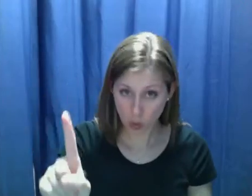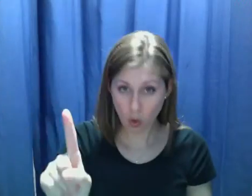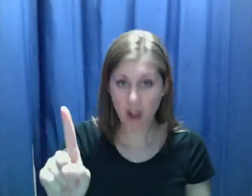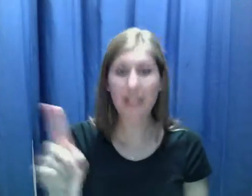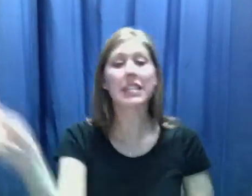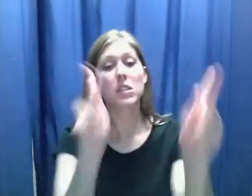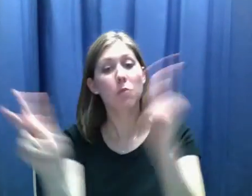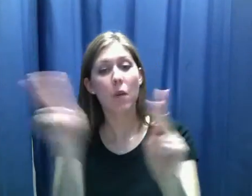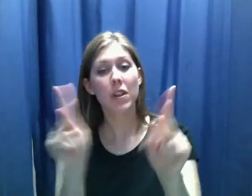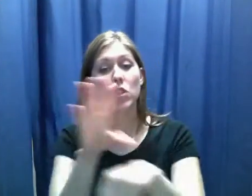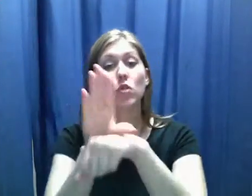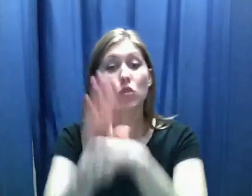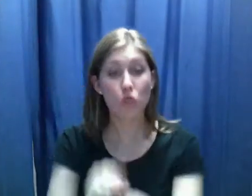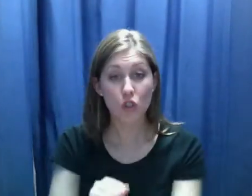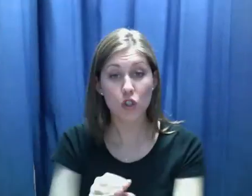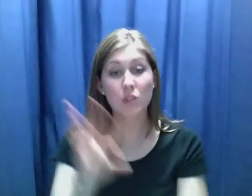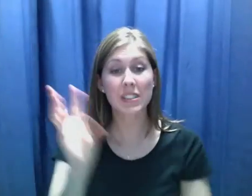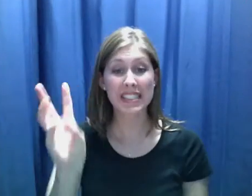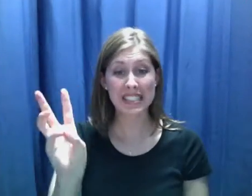population was reduced to 6.5 million.